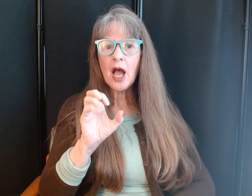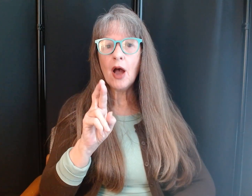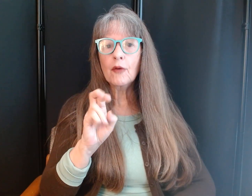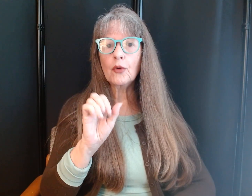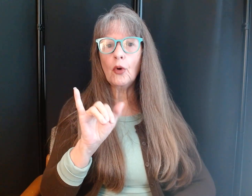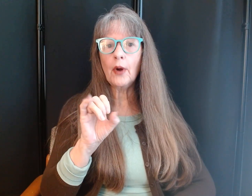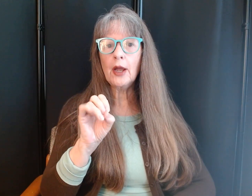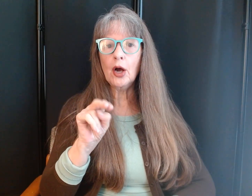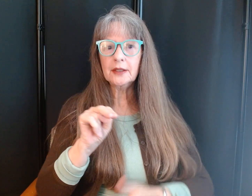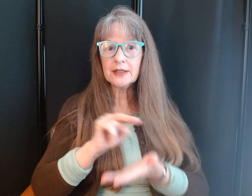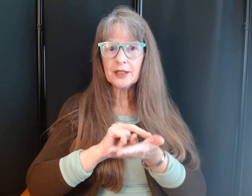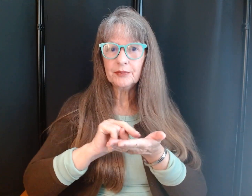of crayons.